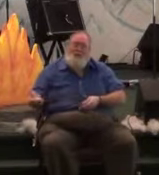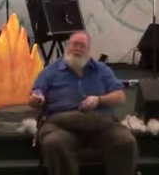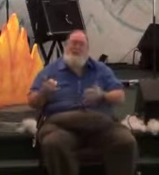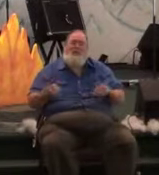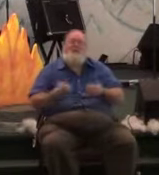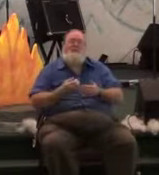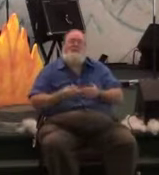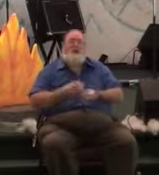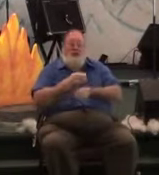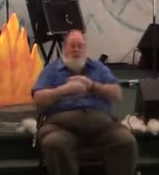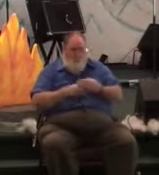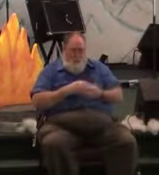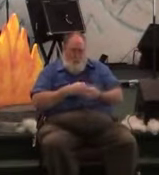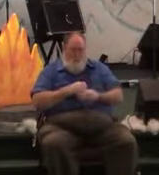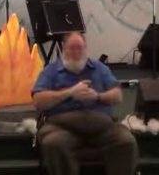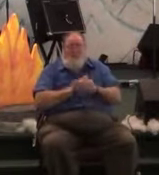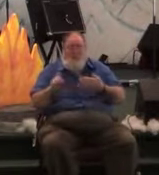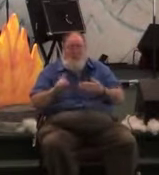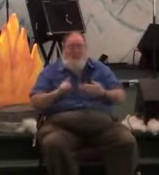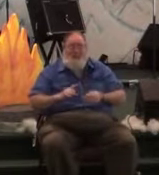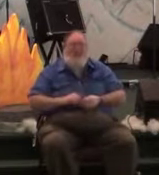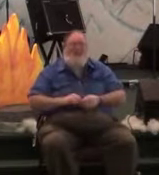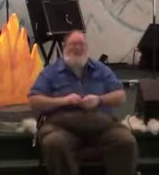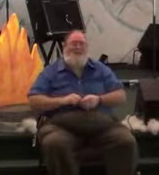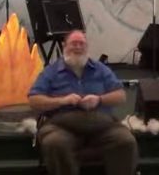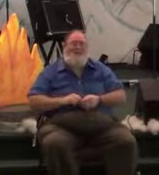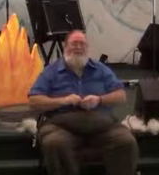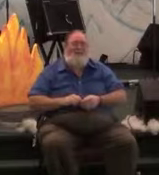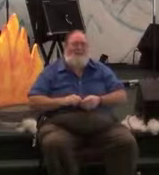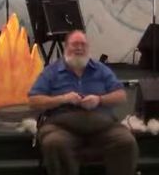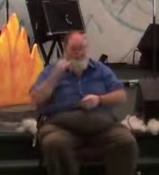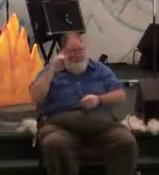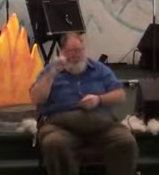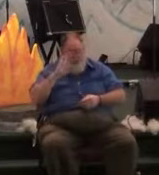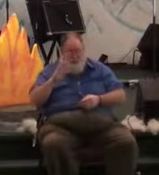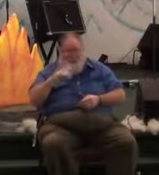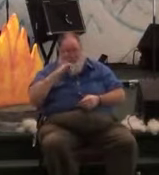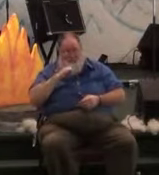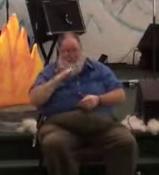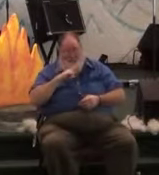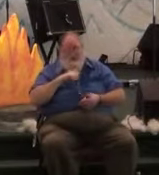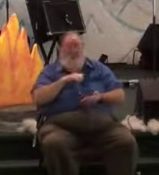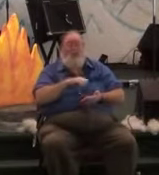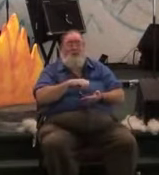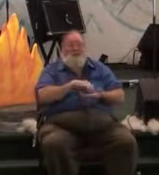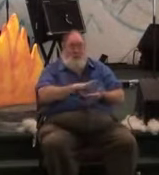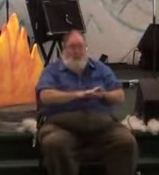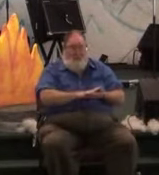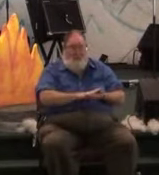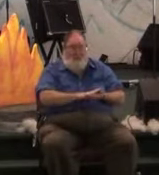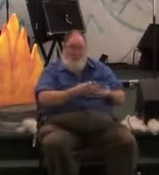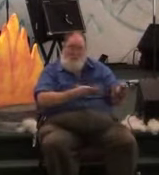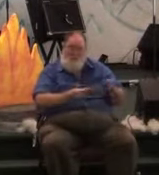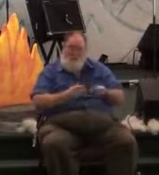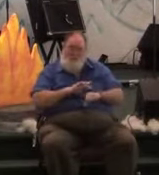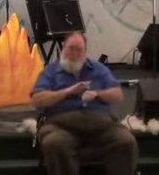Friday. So if your kids are signed up, bring them a little before 6 o'clock to get them registered. They get a backpack and lots of fun, goody